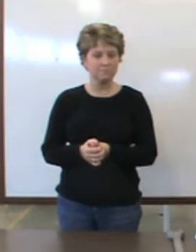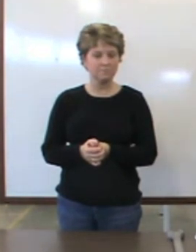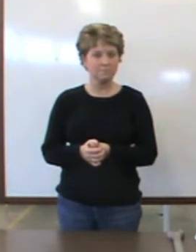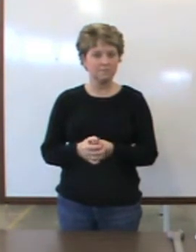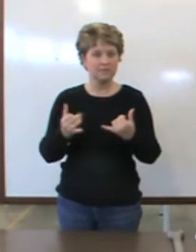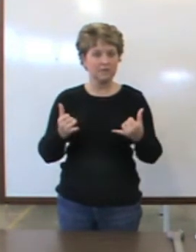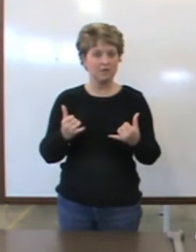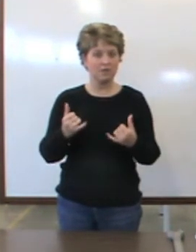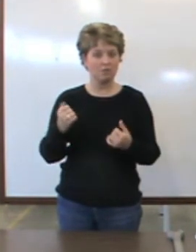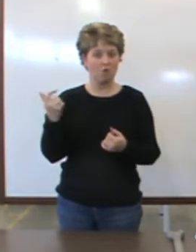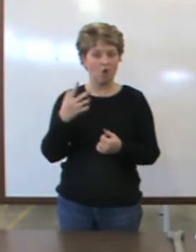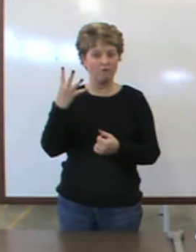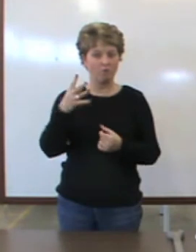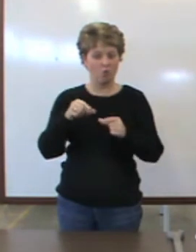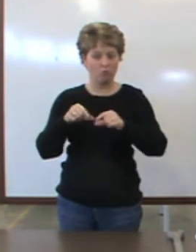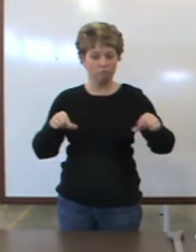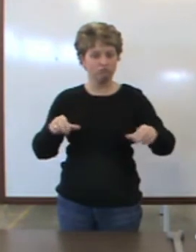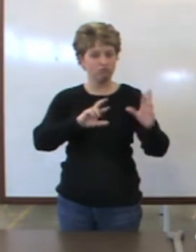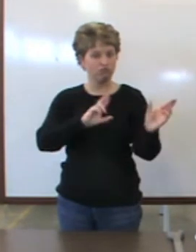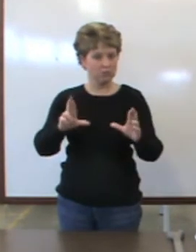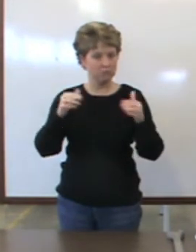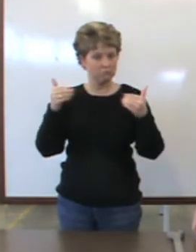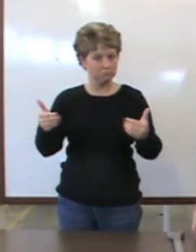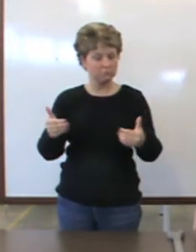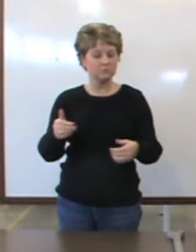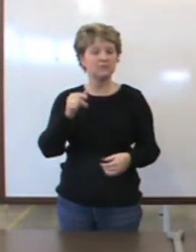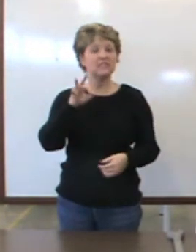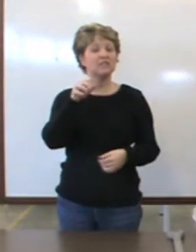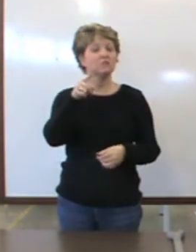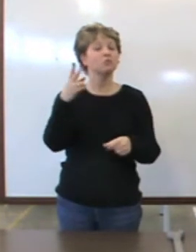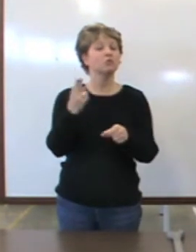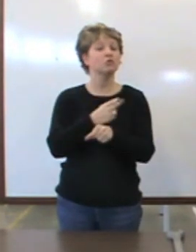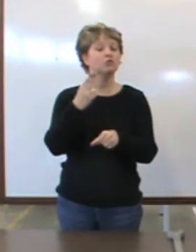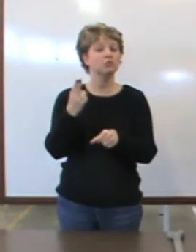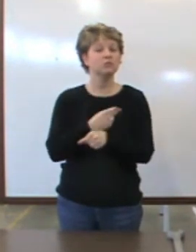Now all 4 of these strips are in, you're ready to go. If you were using